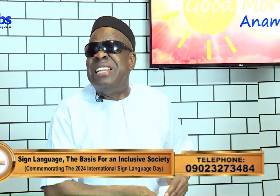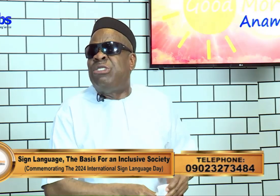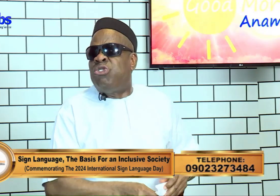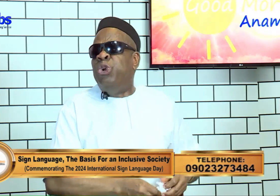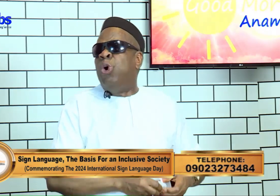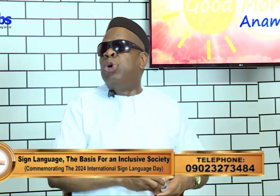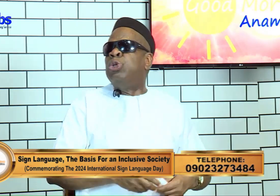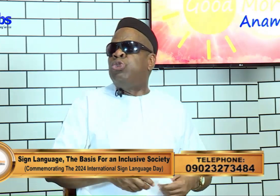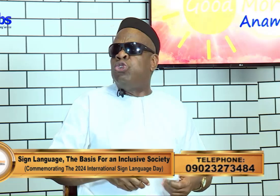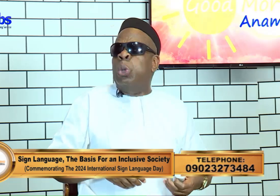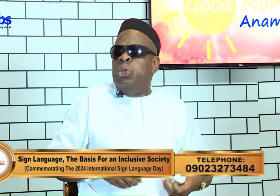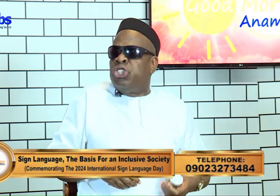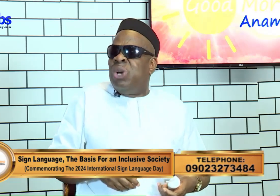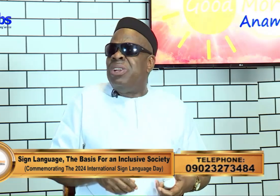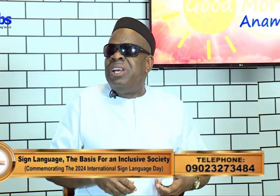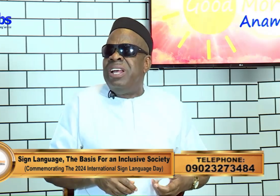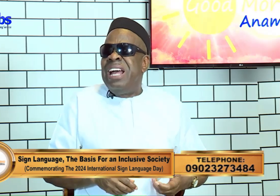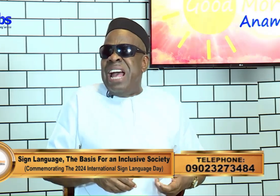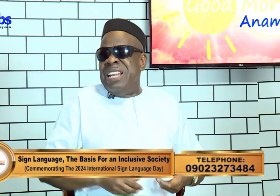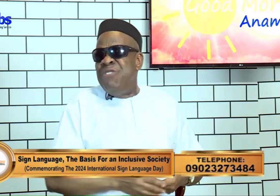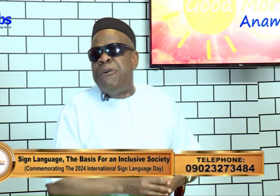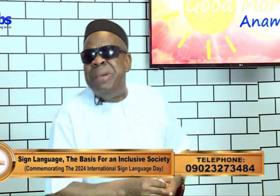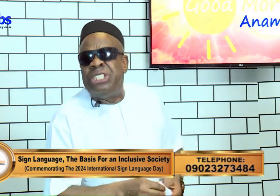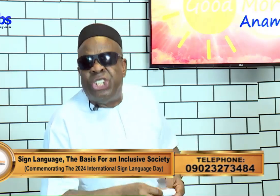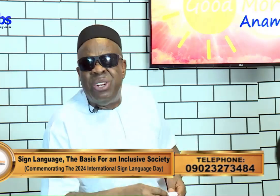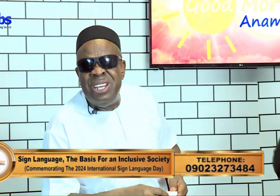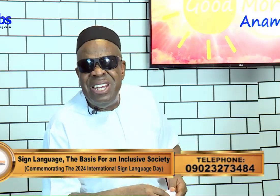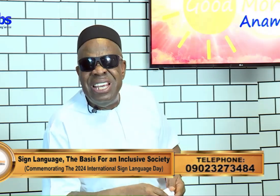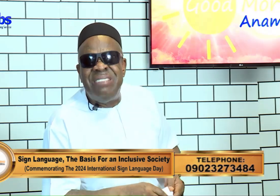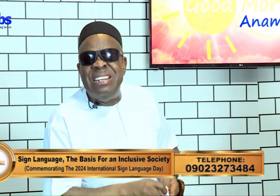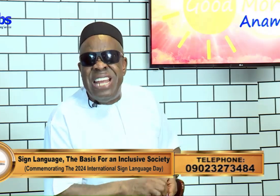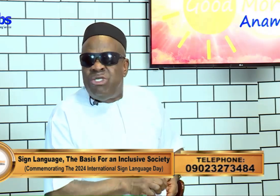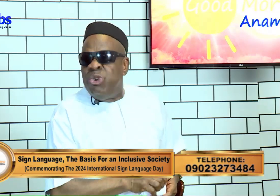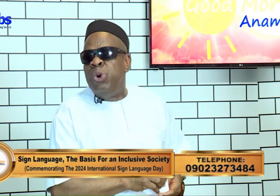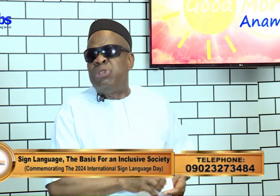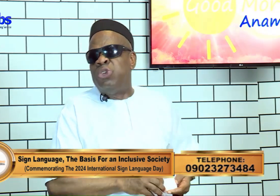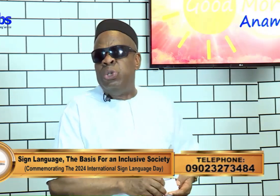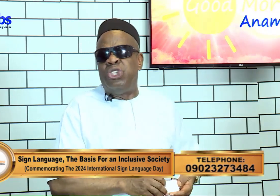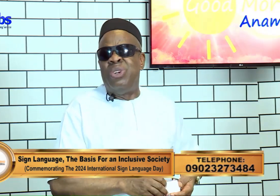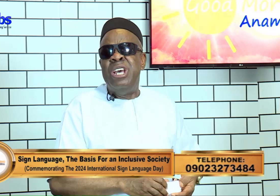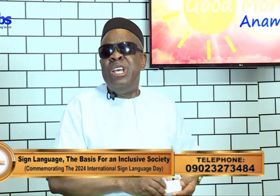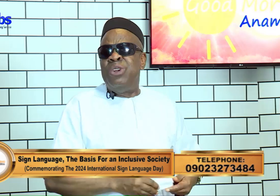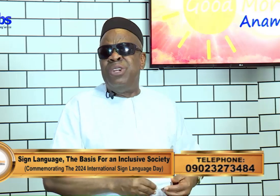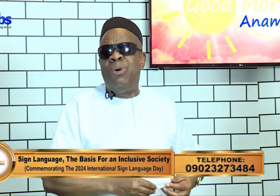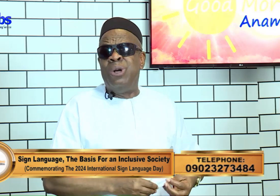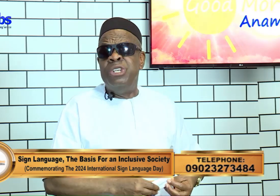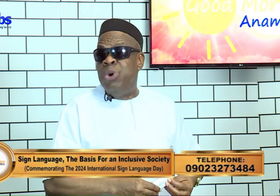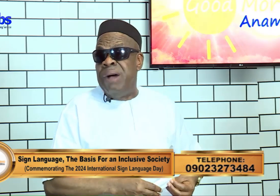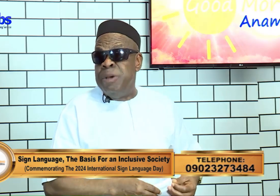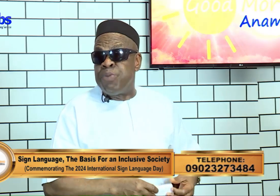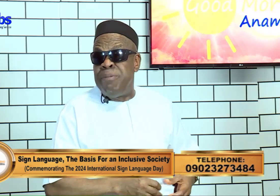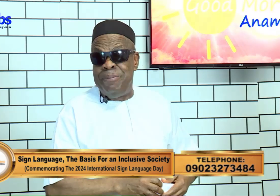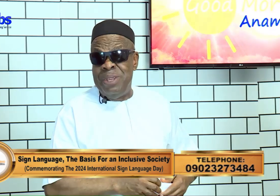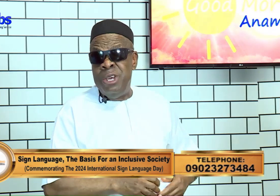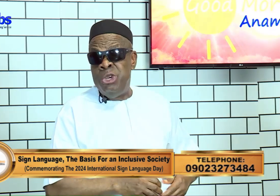is next to your solution. And information is next to your solution. In other words, you